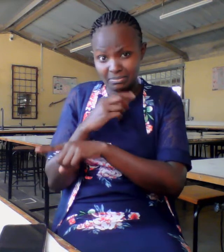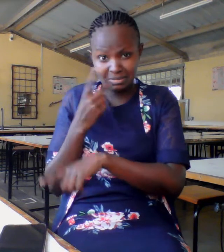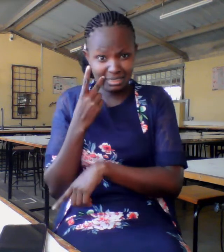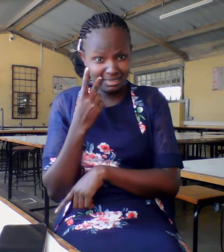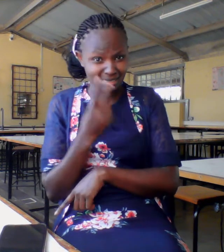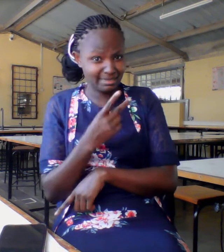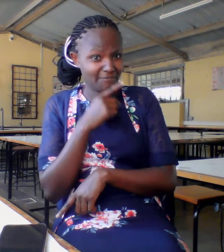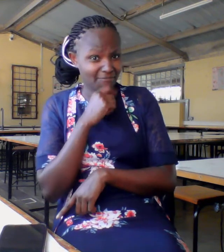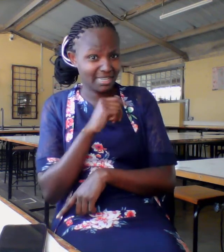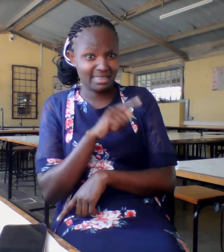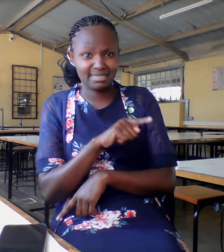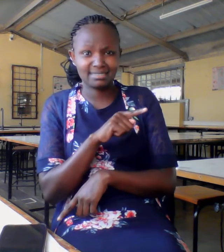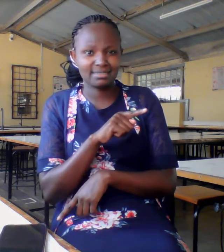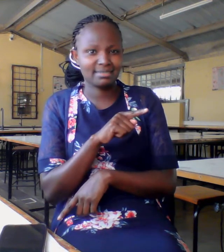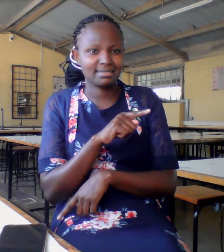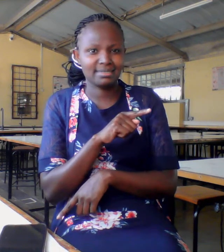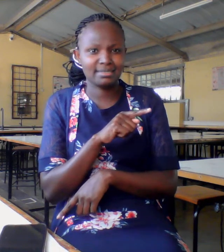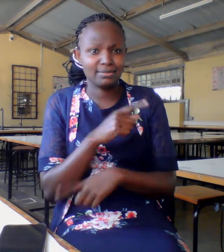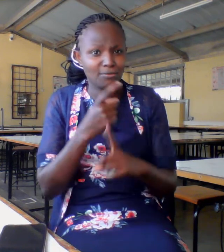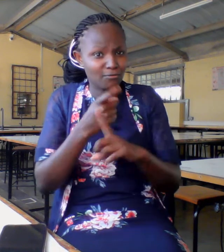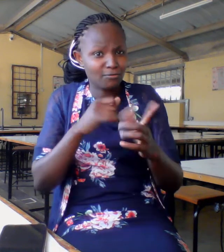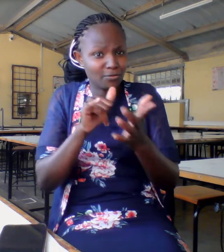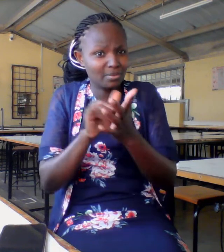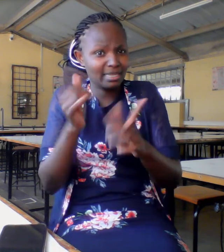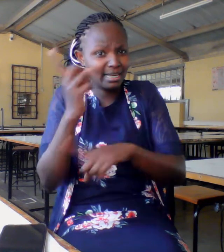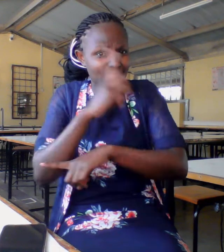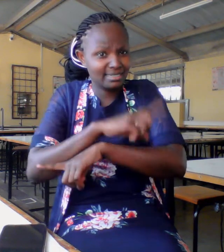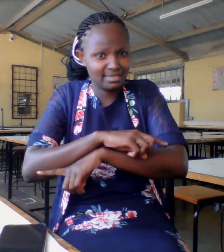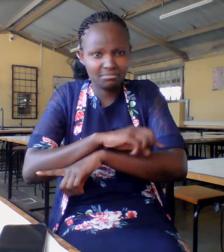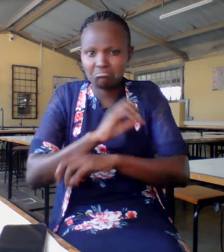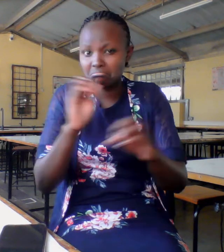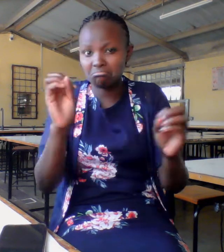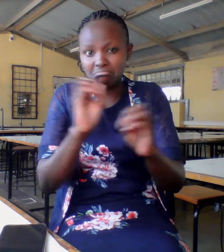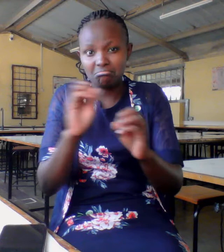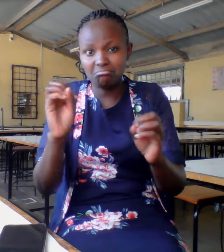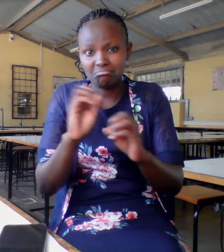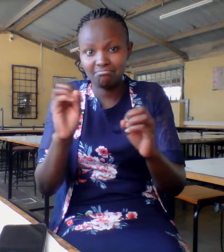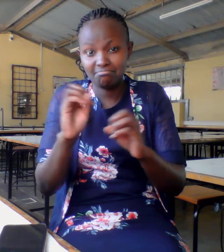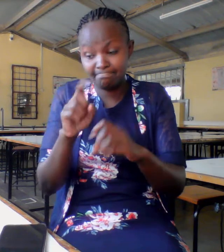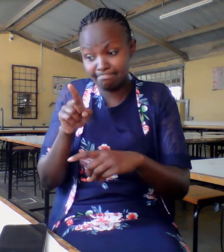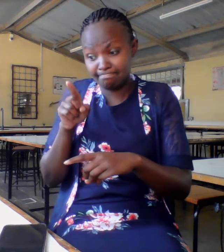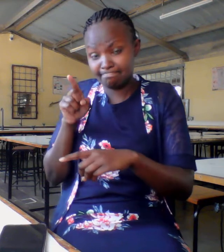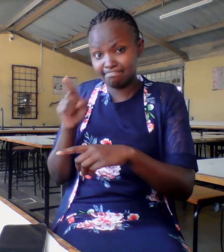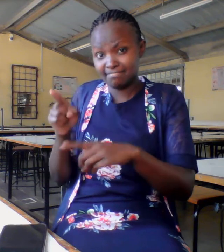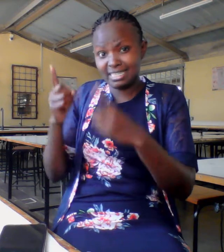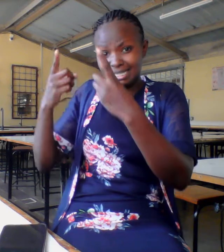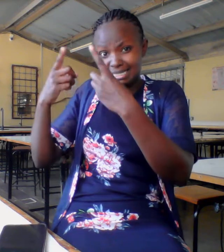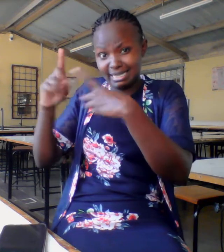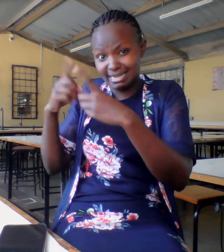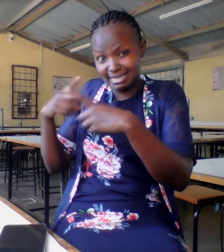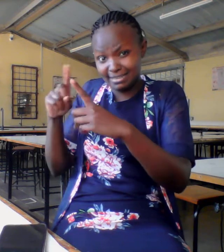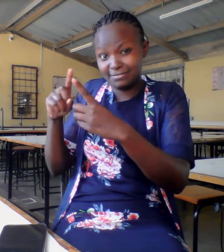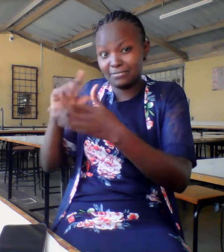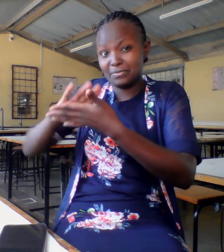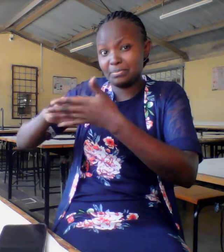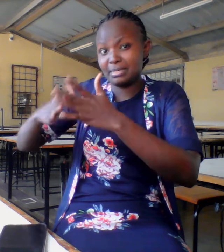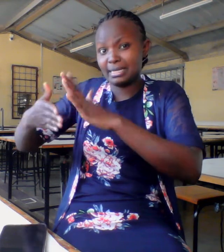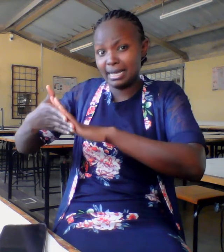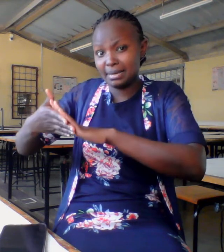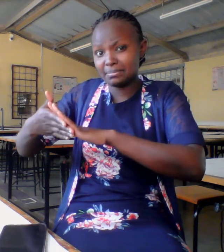father since graduation day. He became successful and was wealthy like his